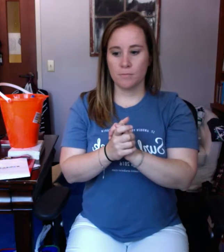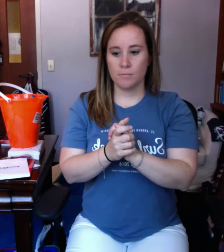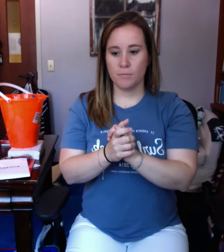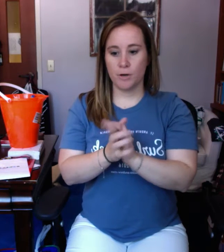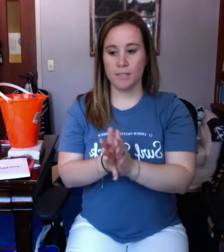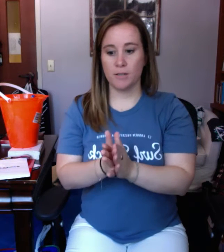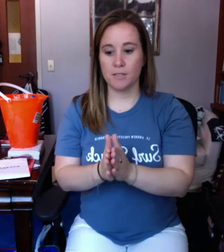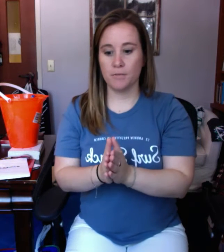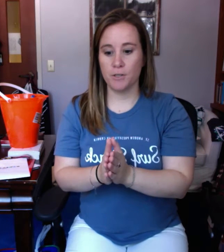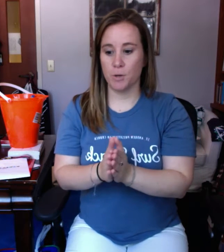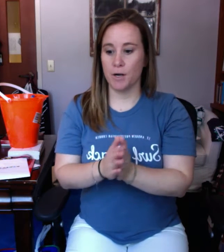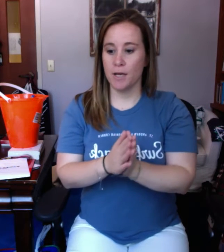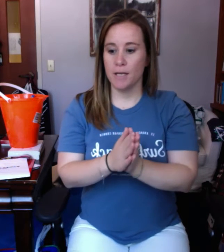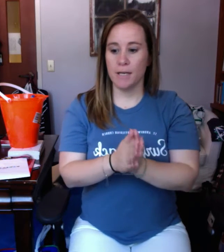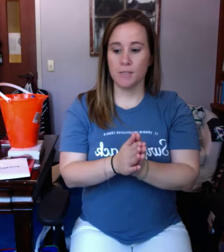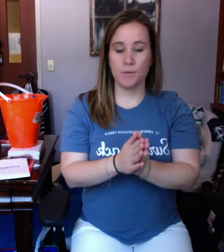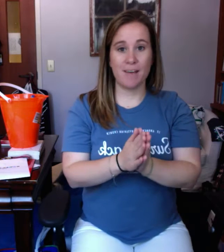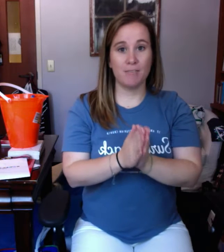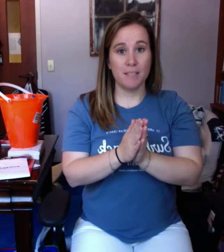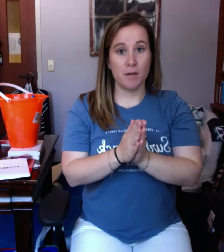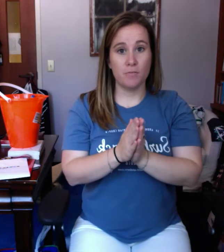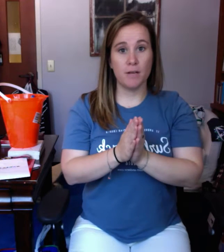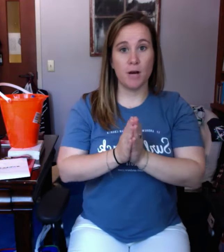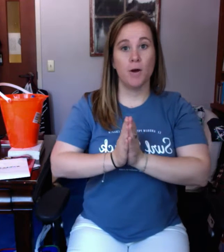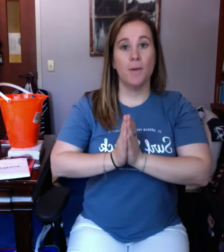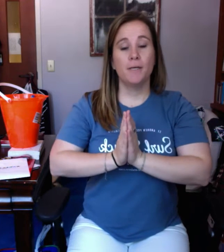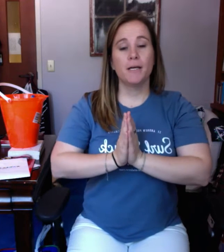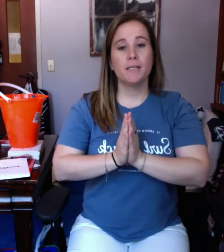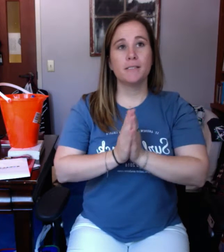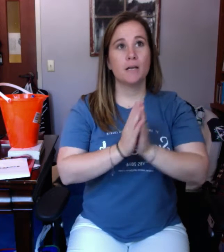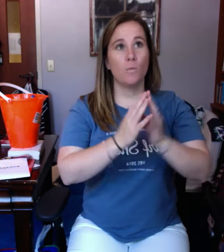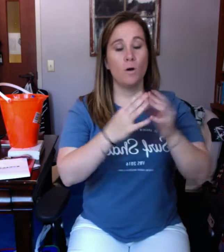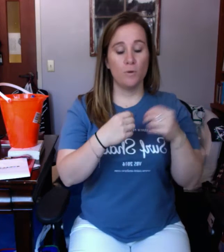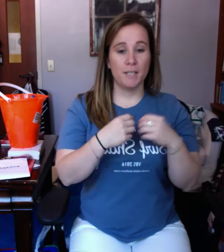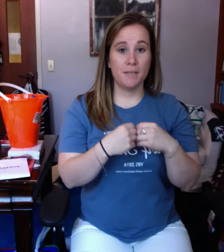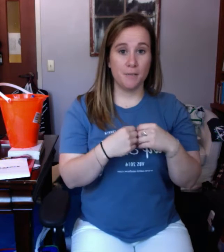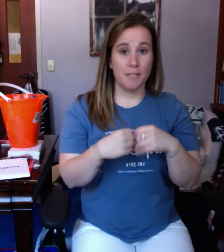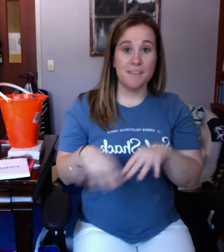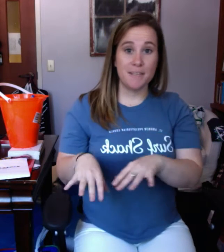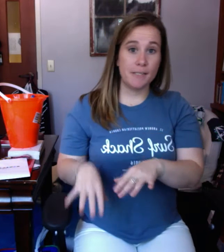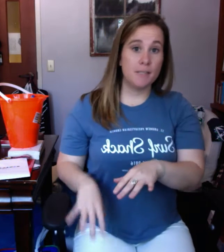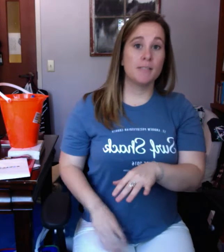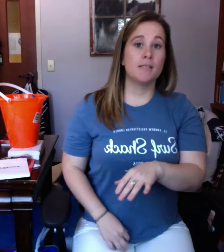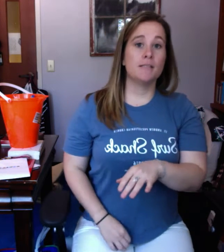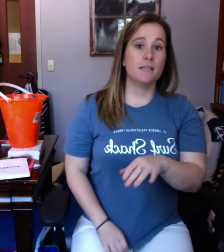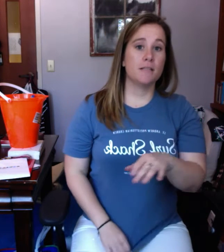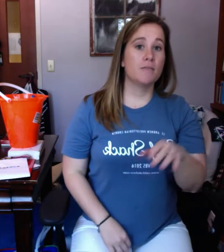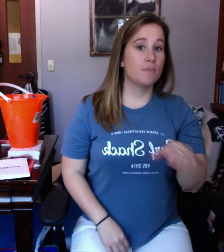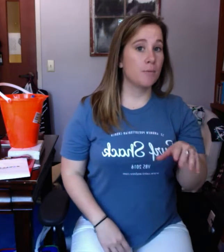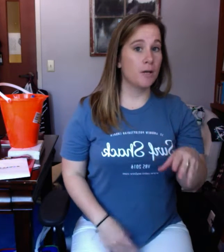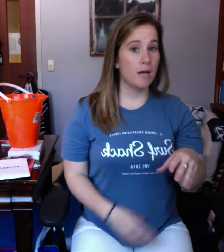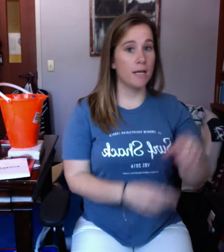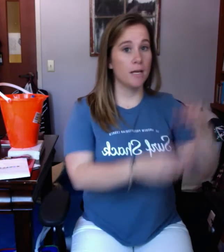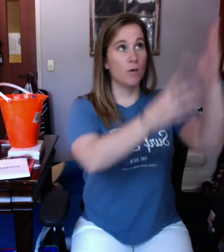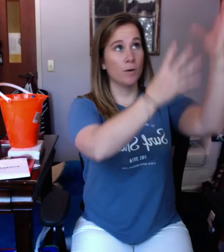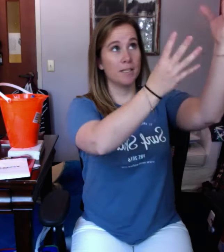All right, so that's the first part. Next we have give. Now, because what we're giving in this instance is from God, we're going to say